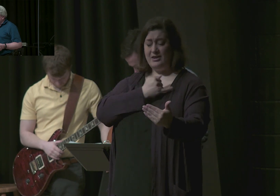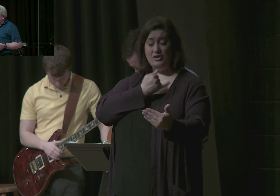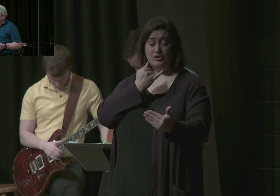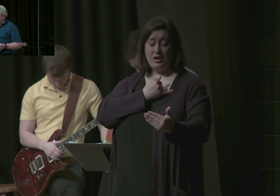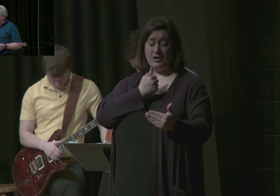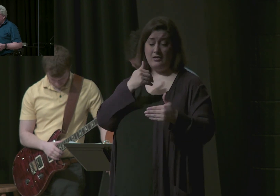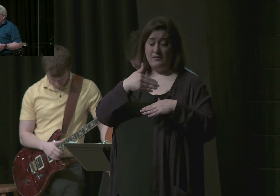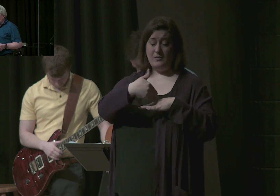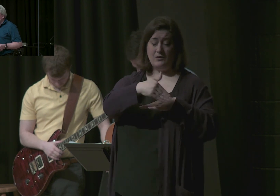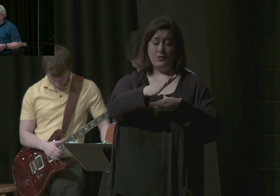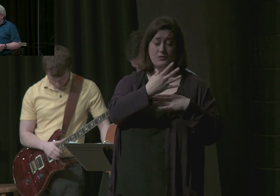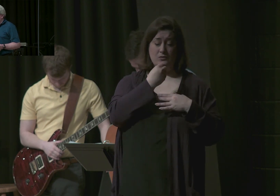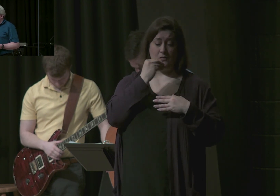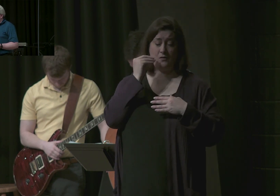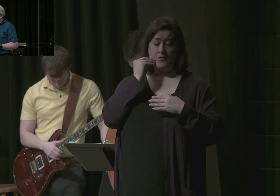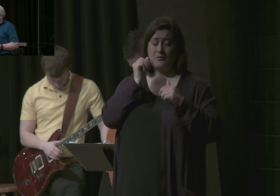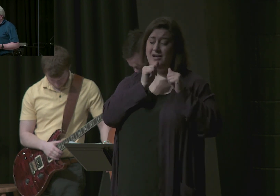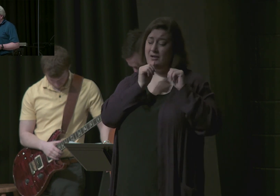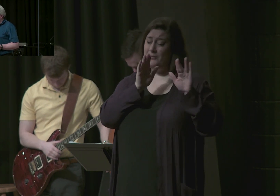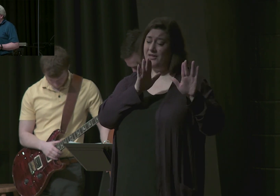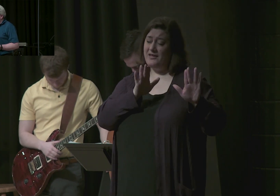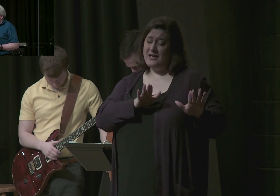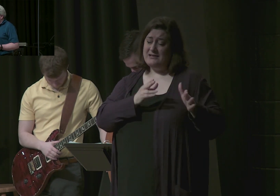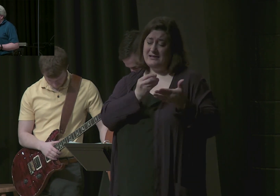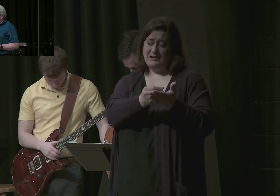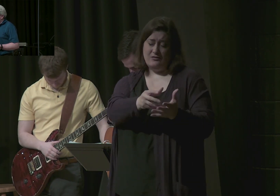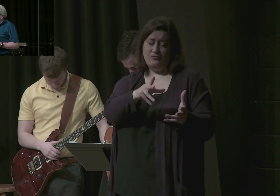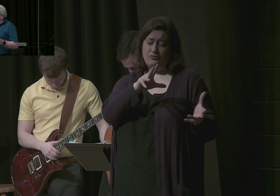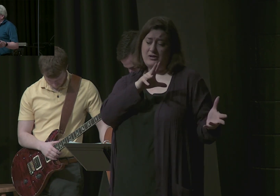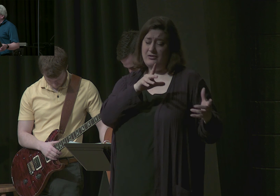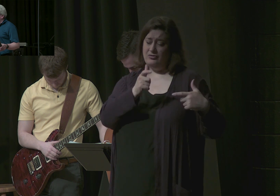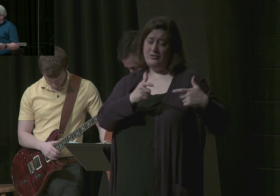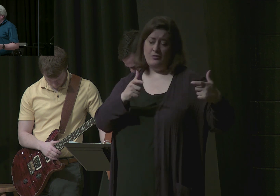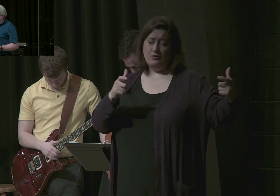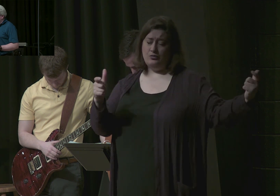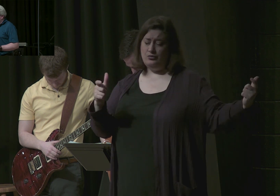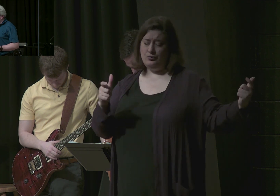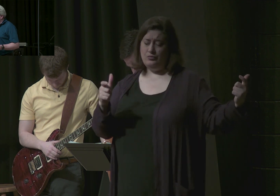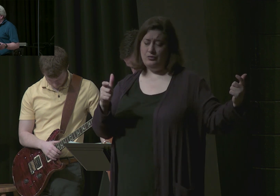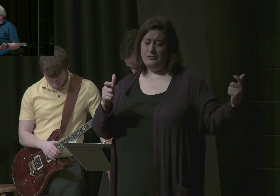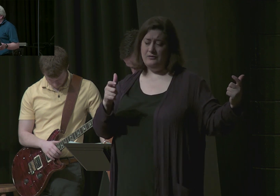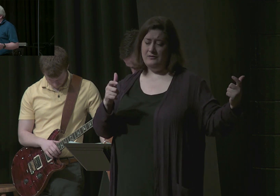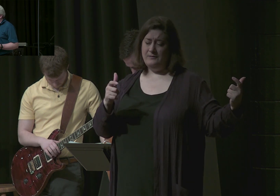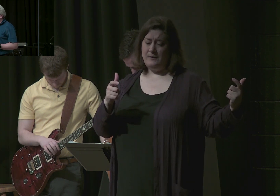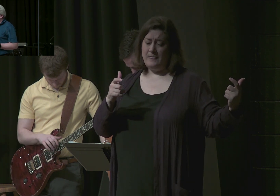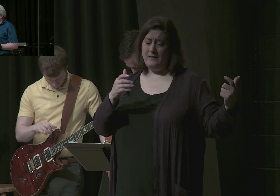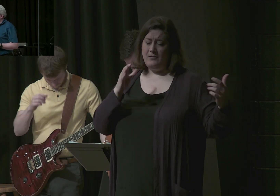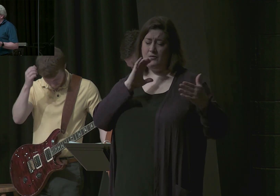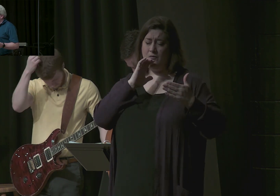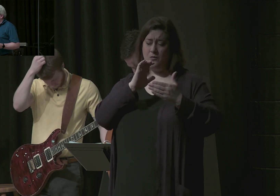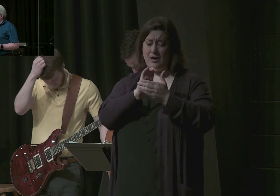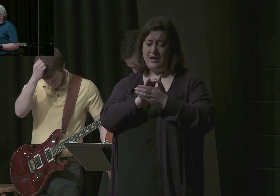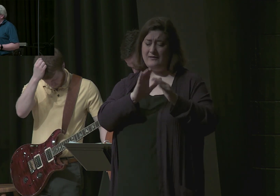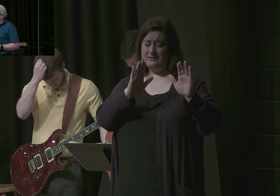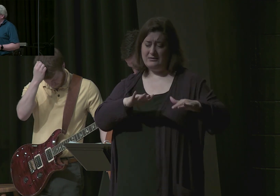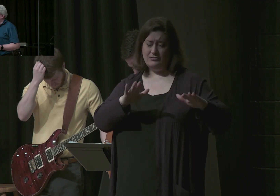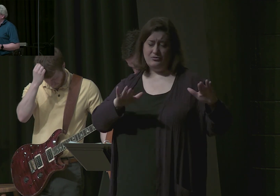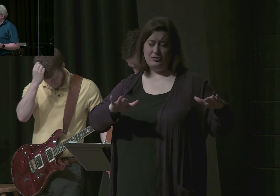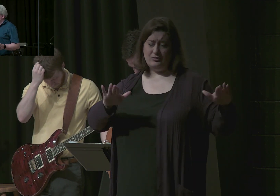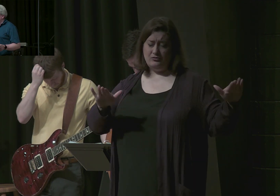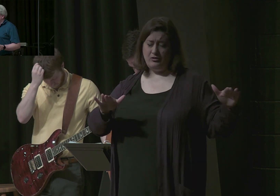so that Jacob will go home blessed, rich in herds,